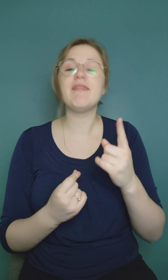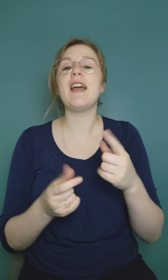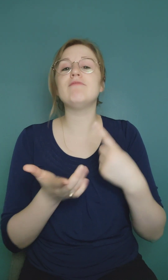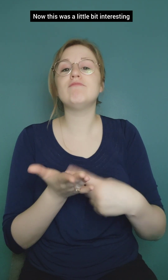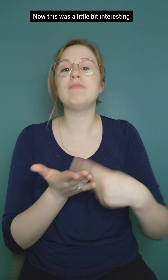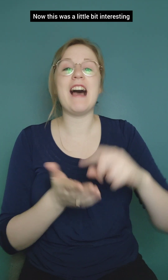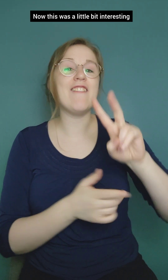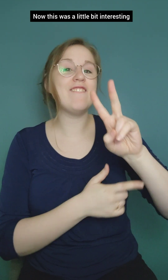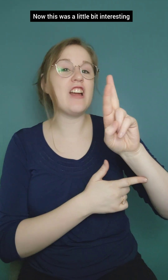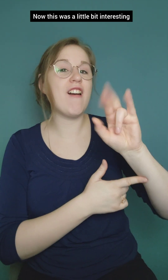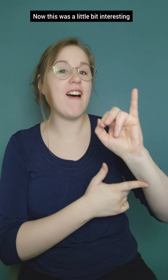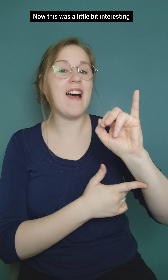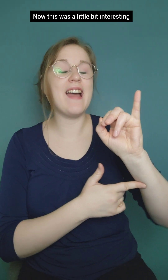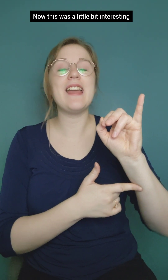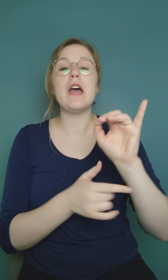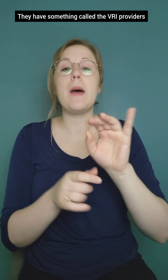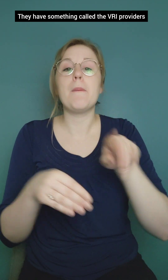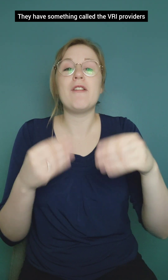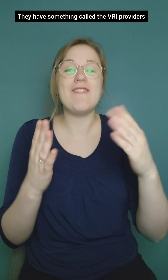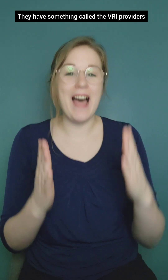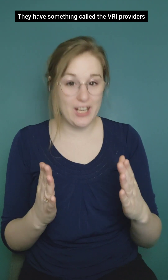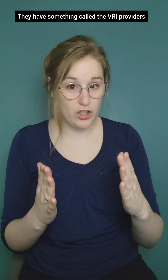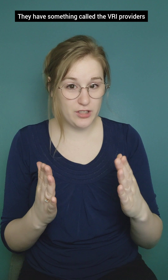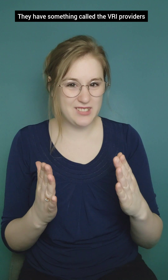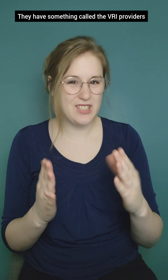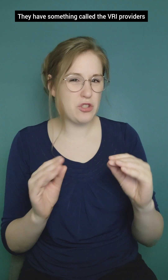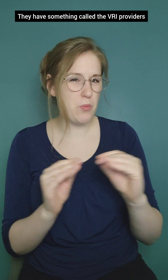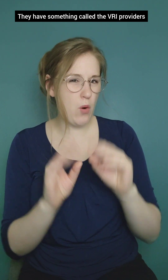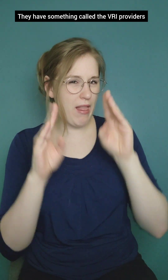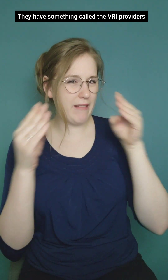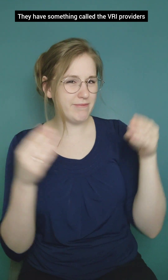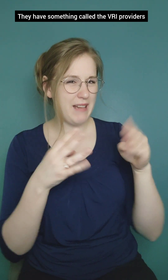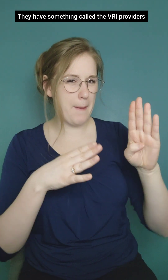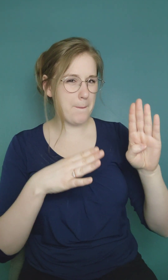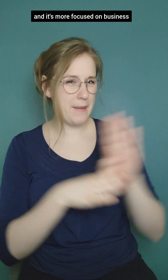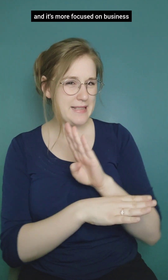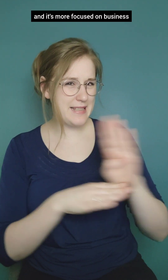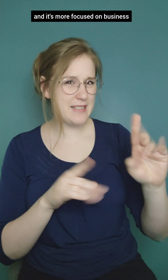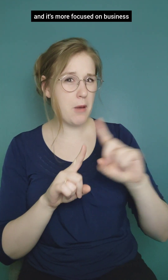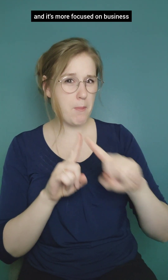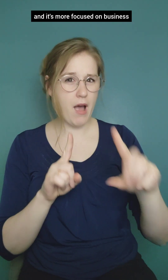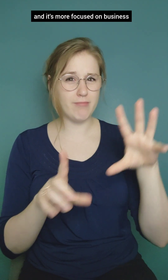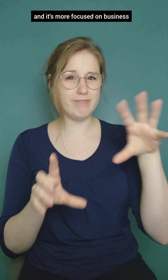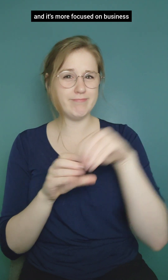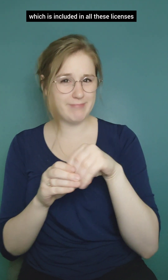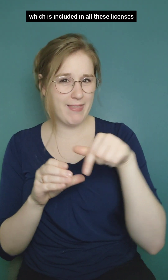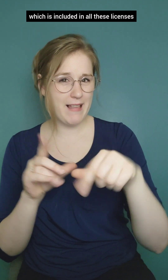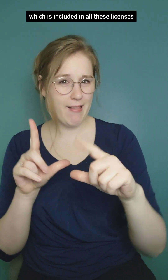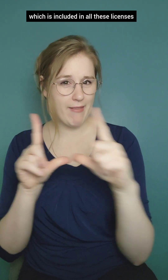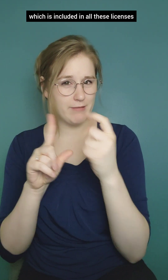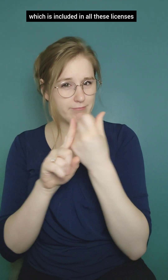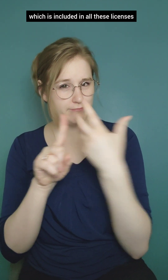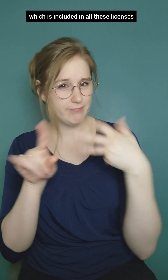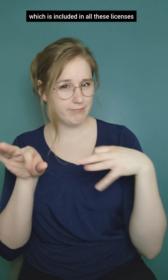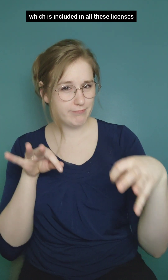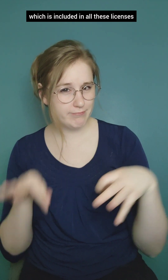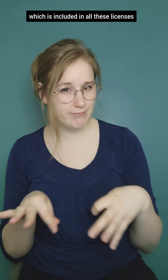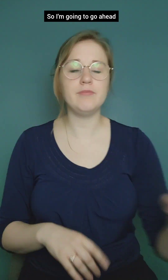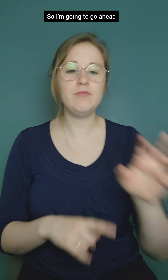Now this was a little bit interesting. They have something called the VRI providers, and it's more focused on business, but it's included in all these licenses, so I'm going to go